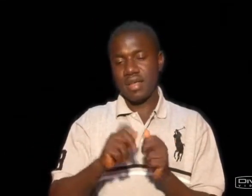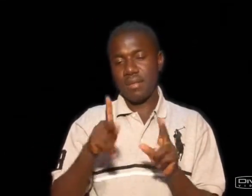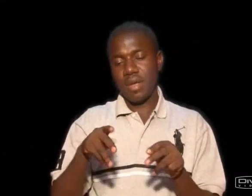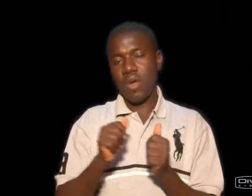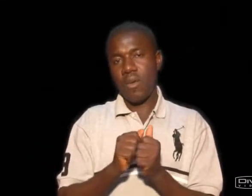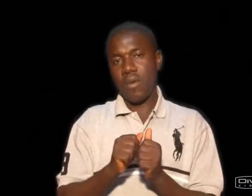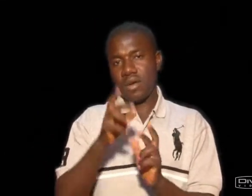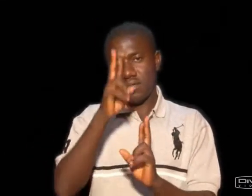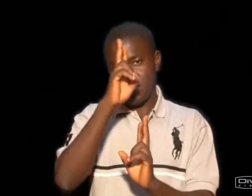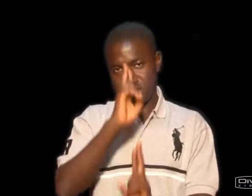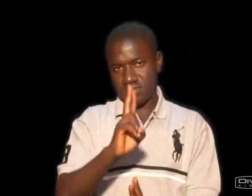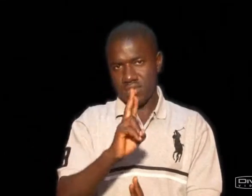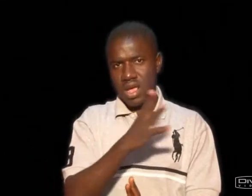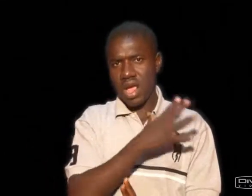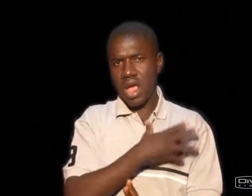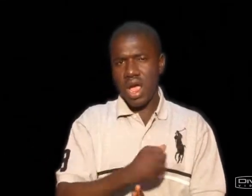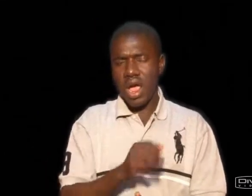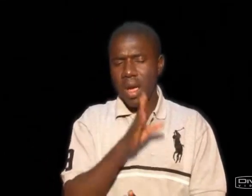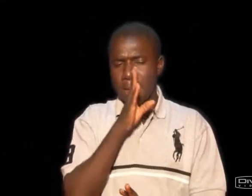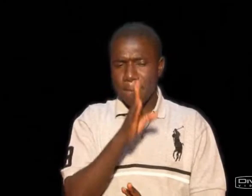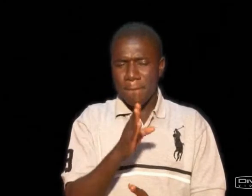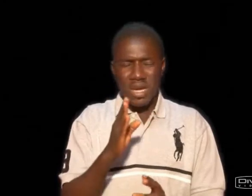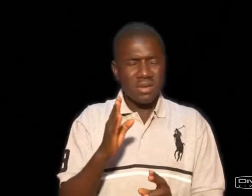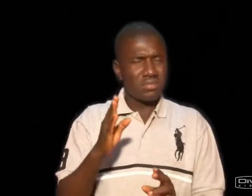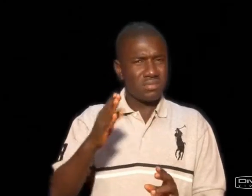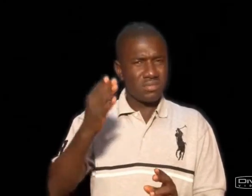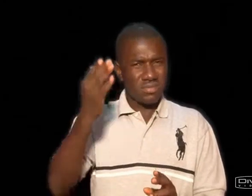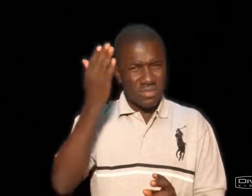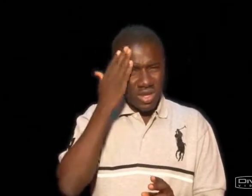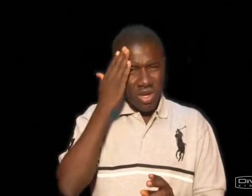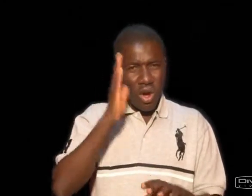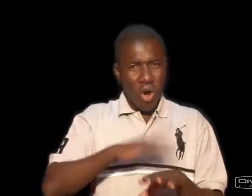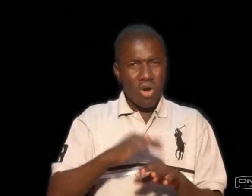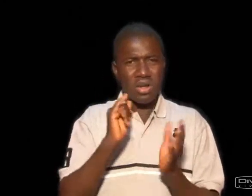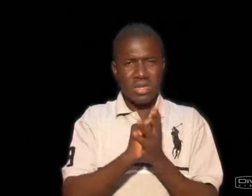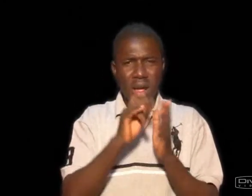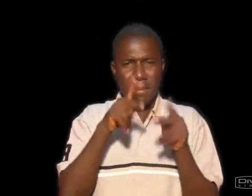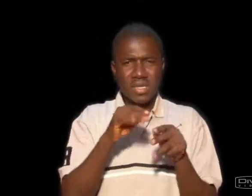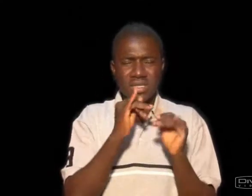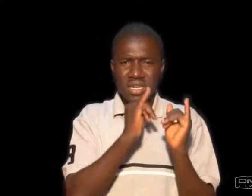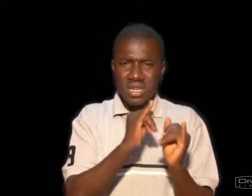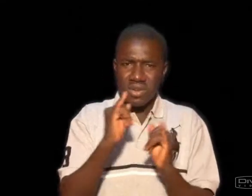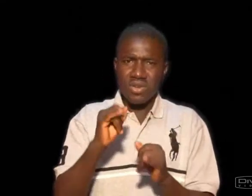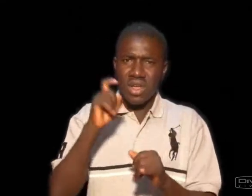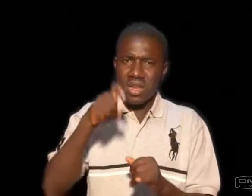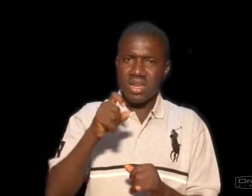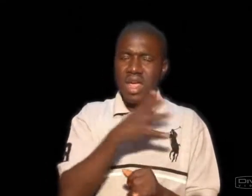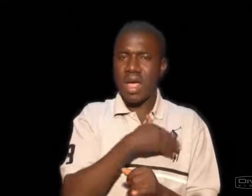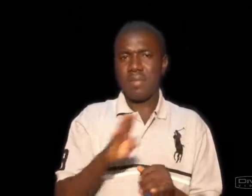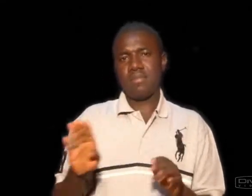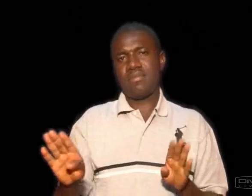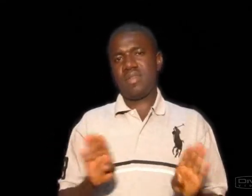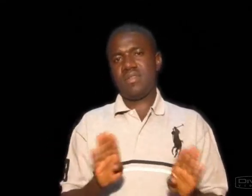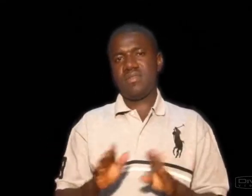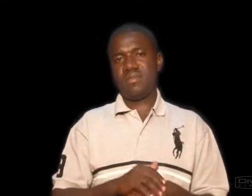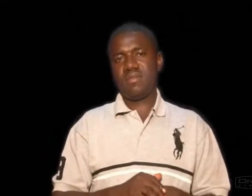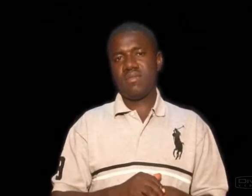Treat each person with respect and be sensitive to his or her individual needs and behavior. Find out the person's preferred way